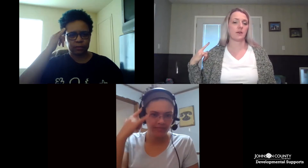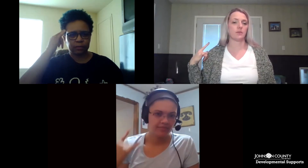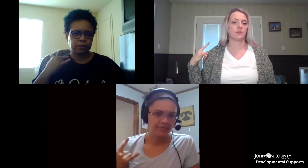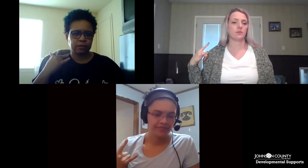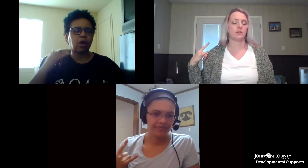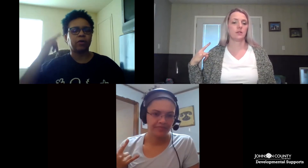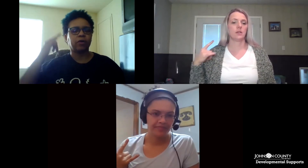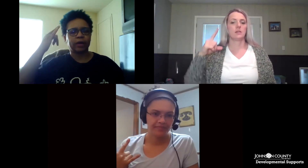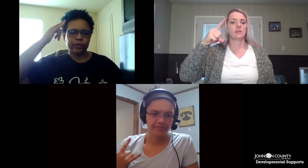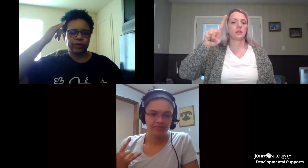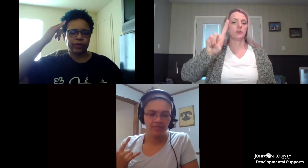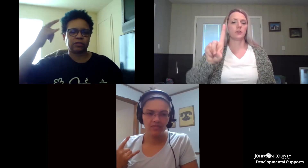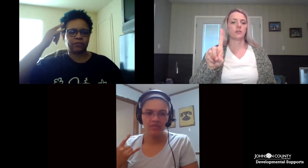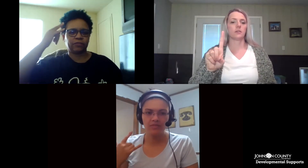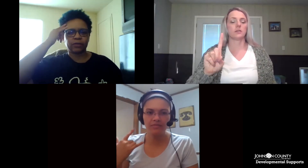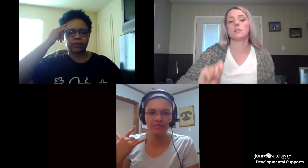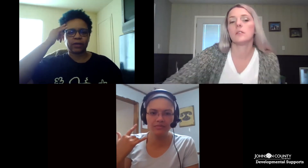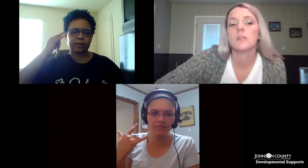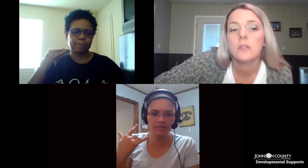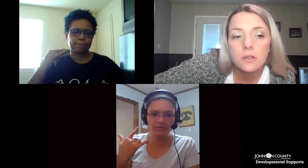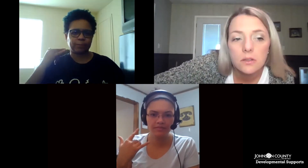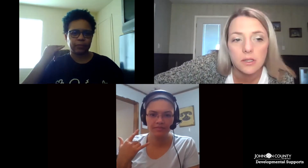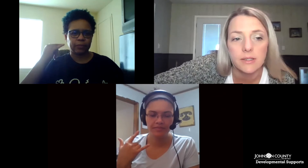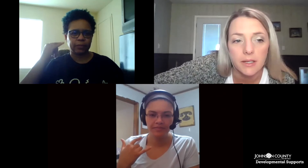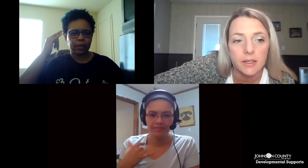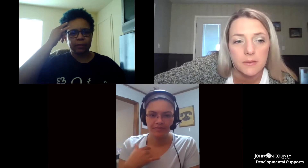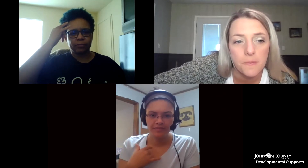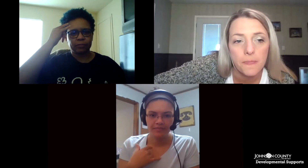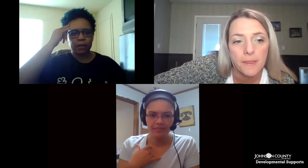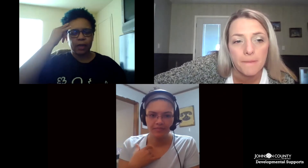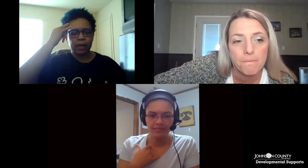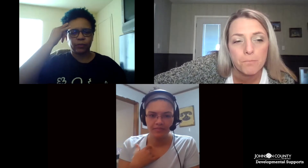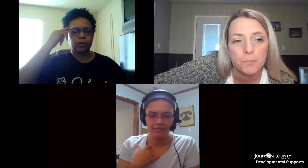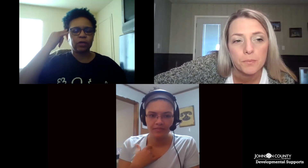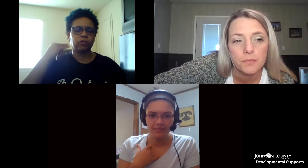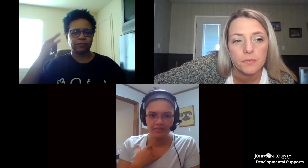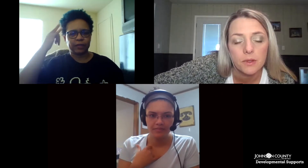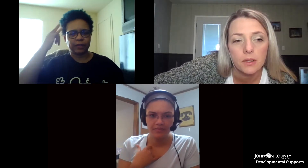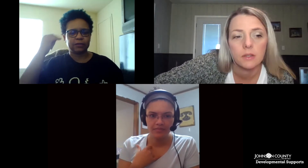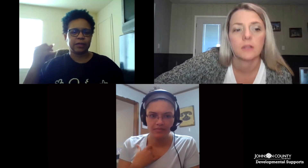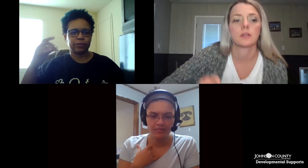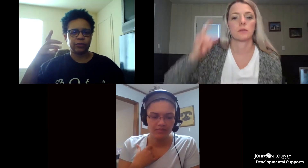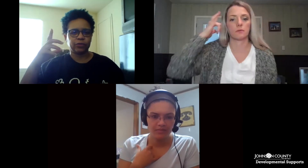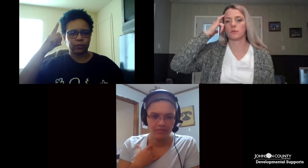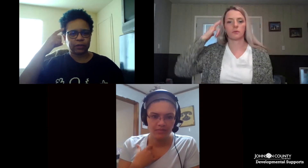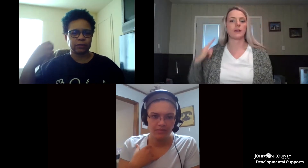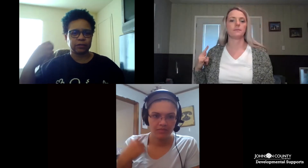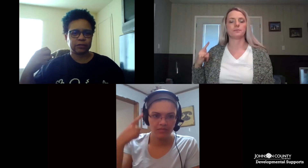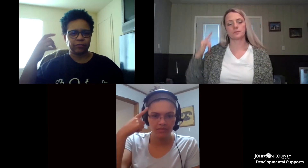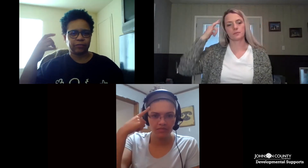down. okay. We don't close. Silver. Sorry, say it again. I said we don't close the fist like we do with this. Right.